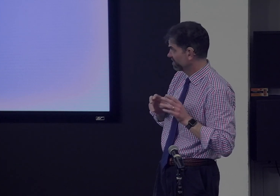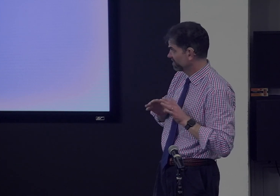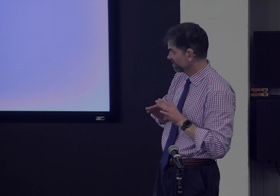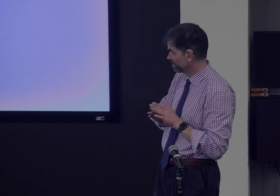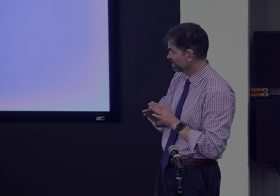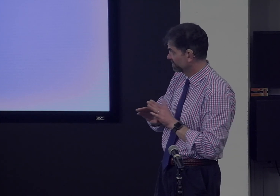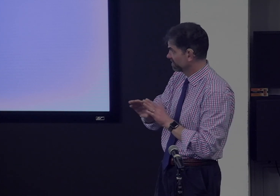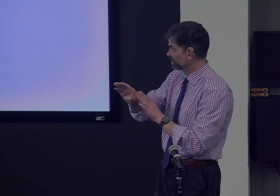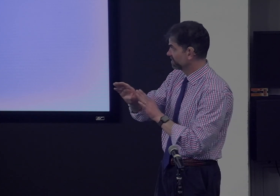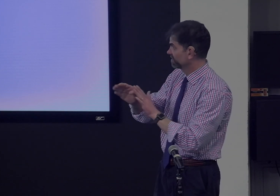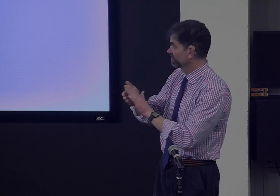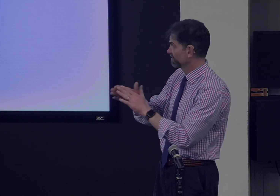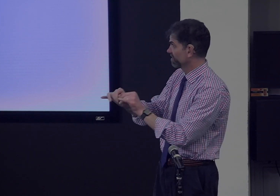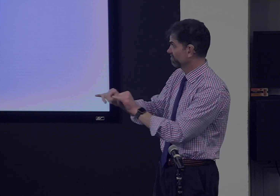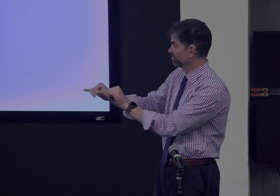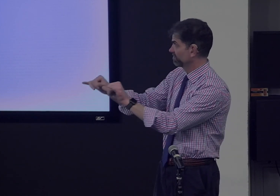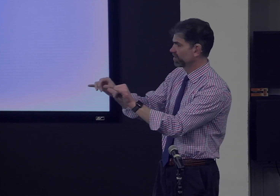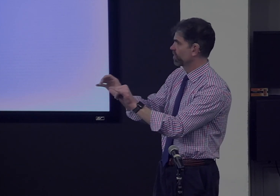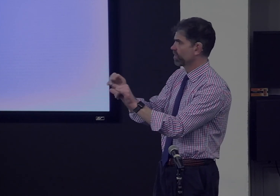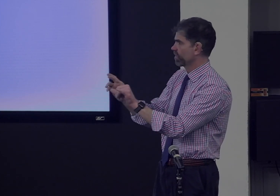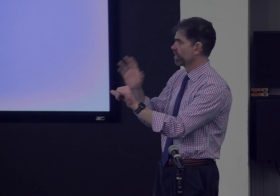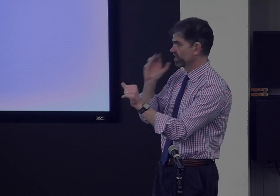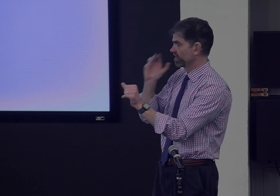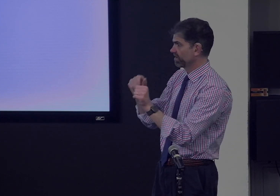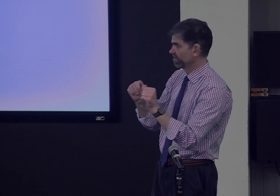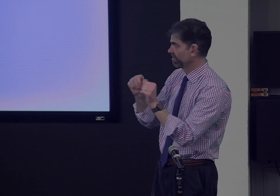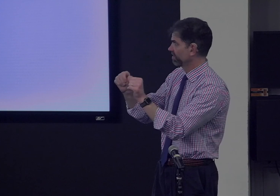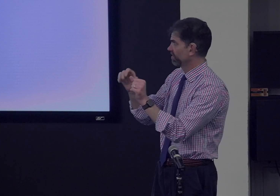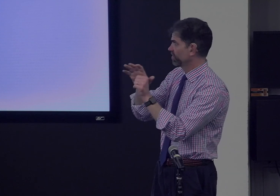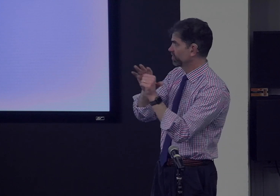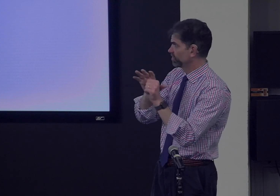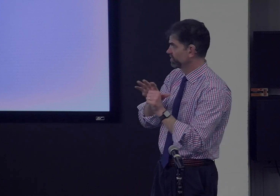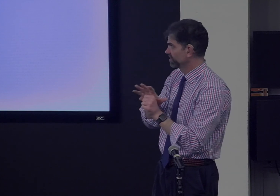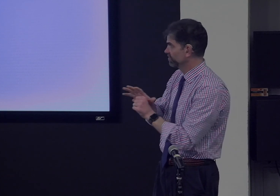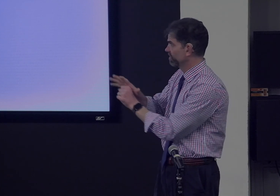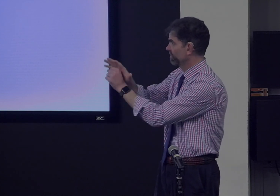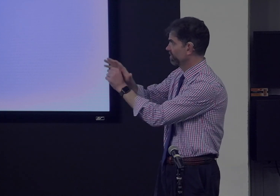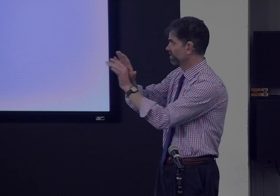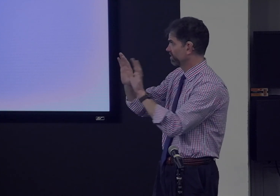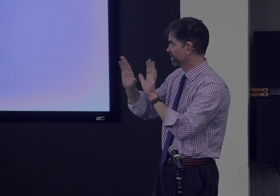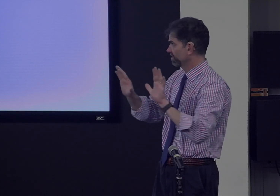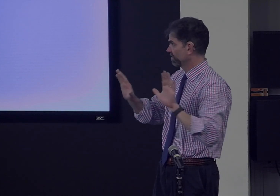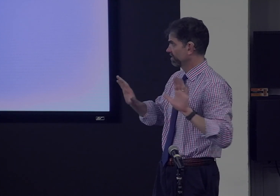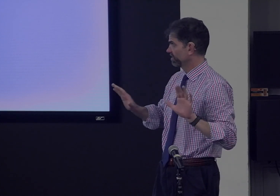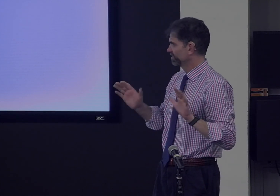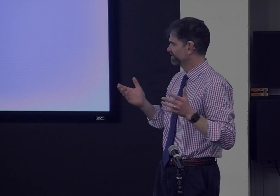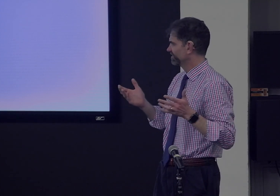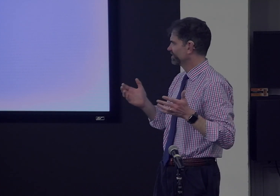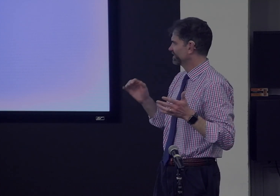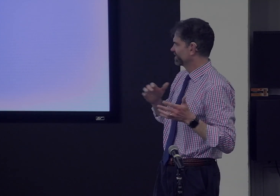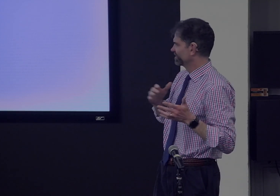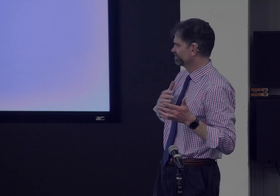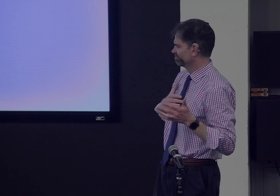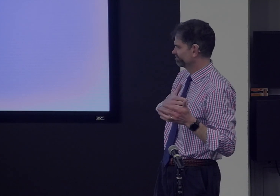So as it has started in its infancy and develops, will it become more consistent, or will it become more